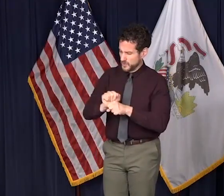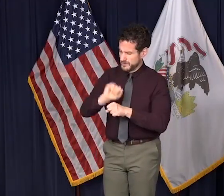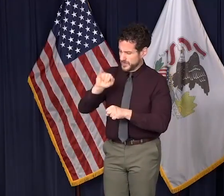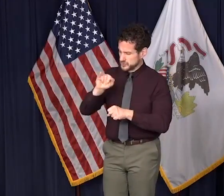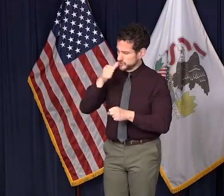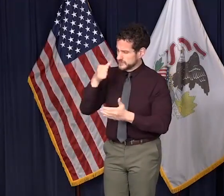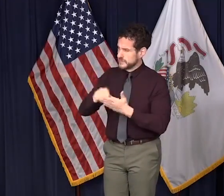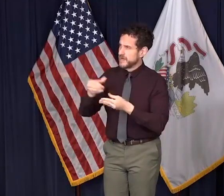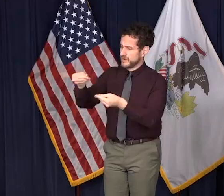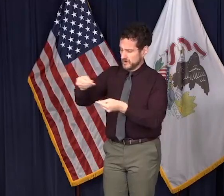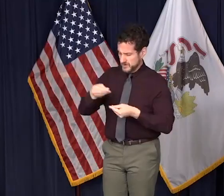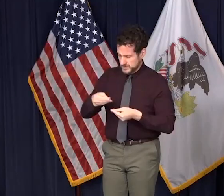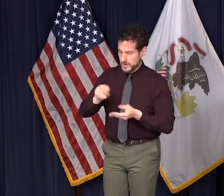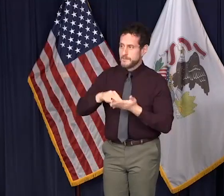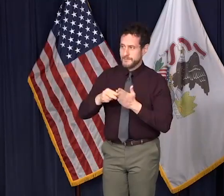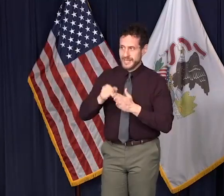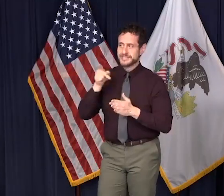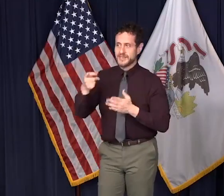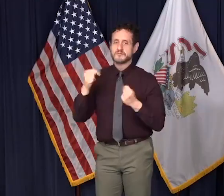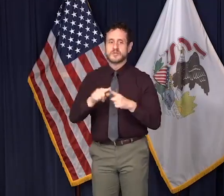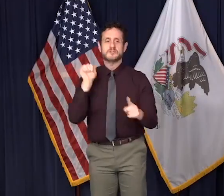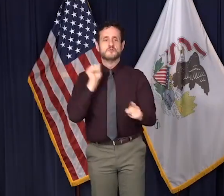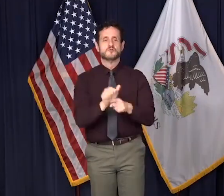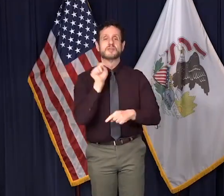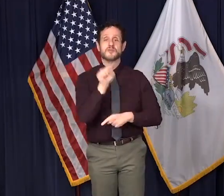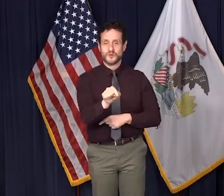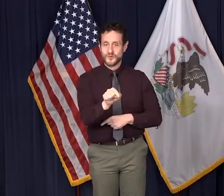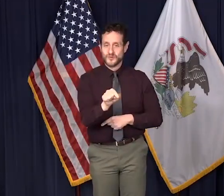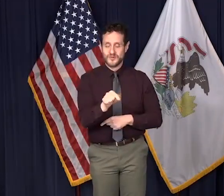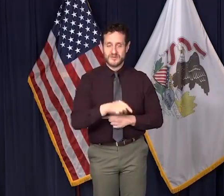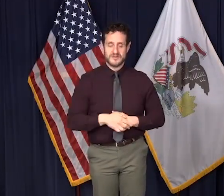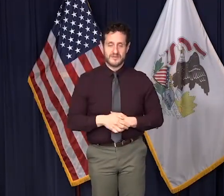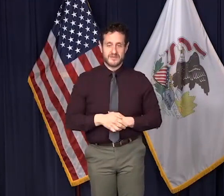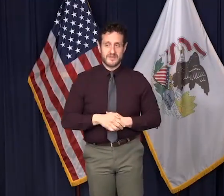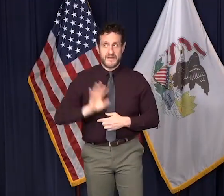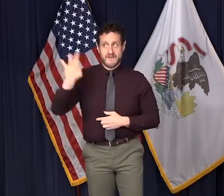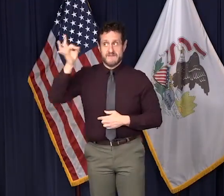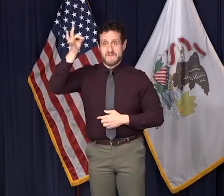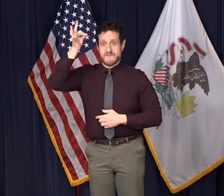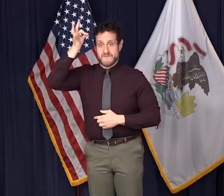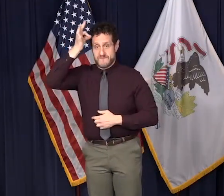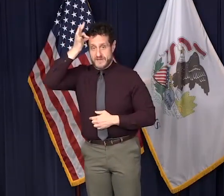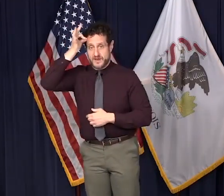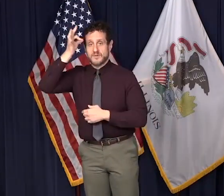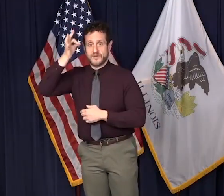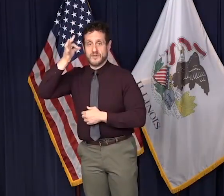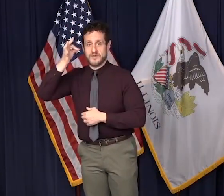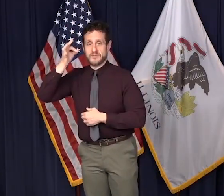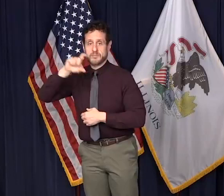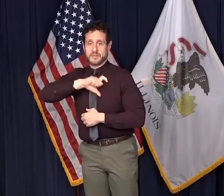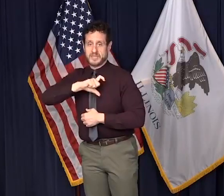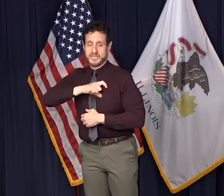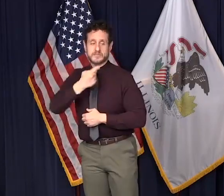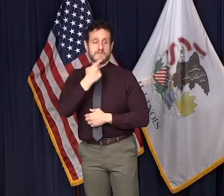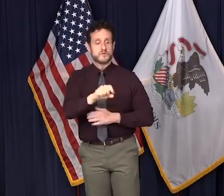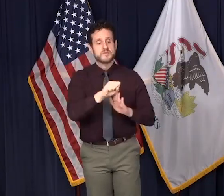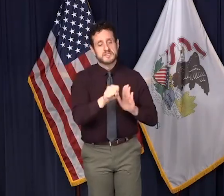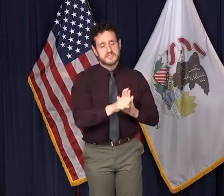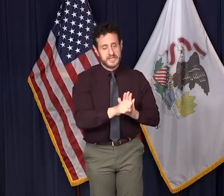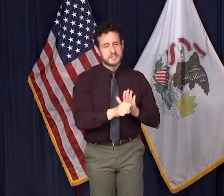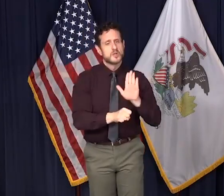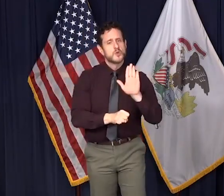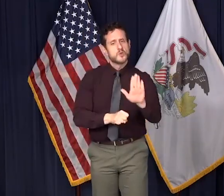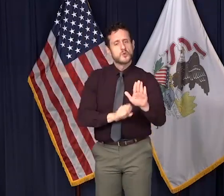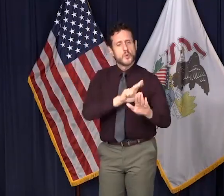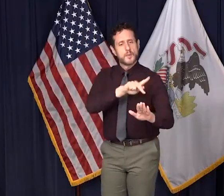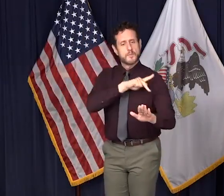likely been a target of this fraud. Federal authorities have informed states that your personal identifying